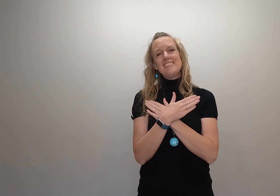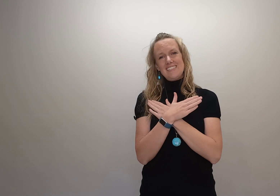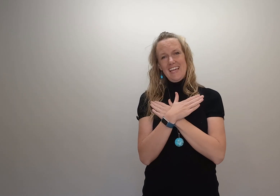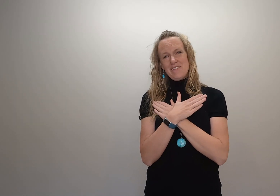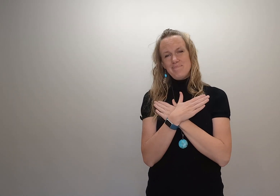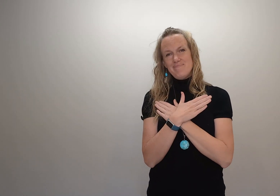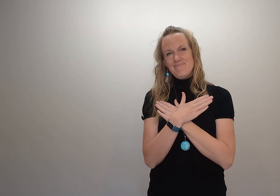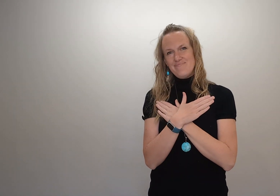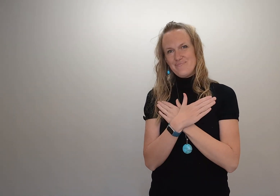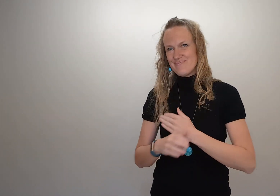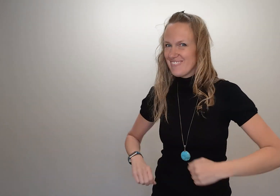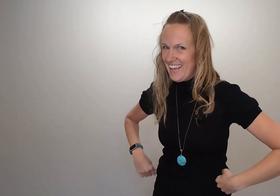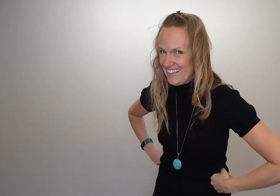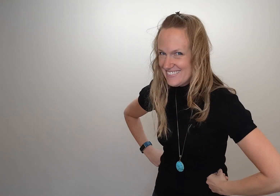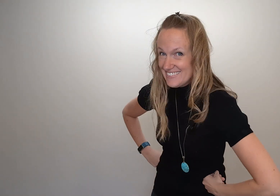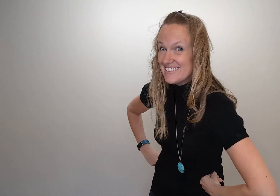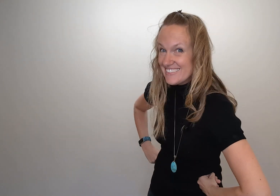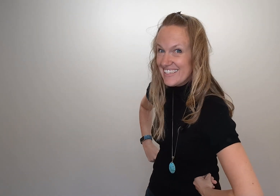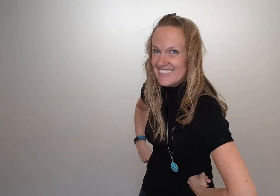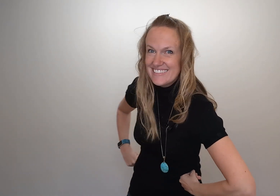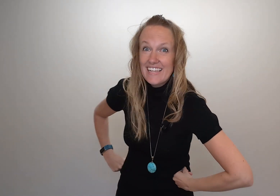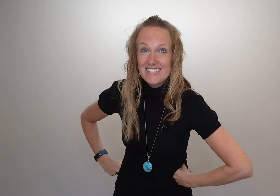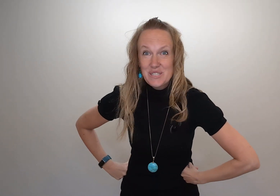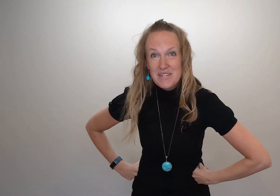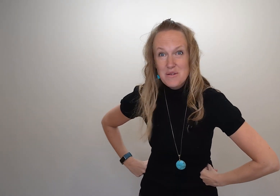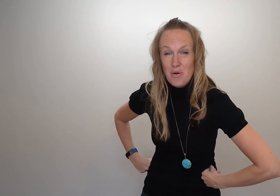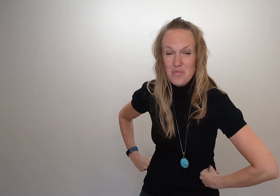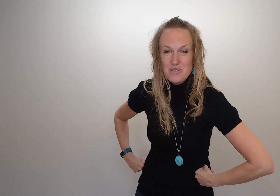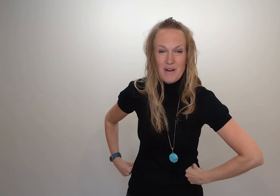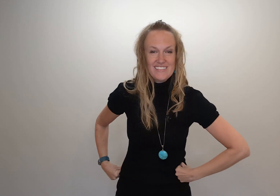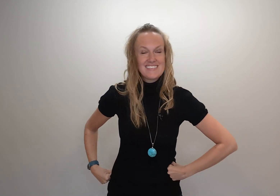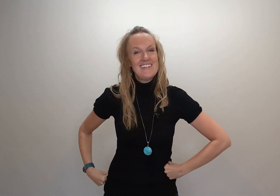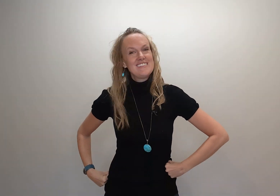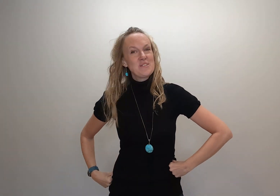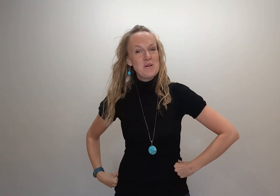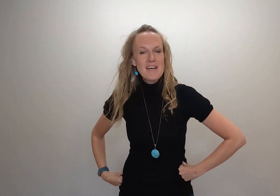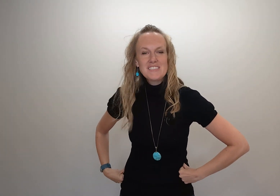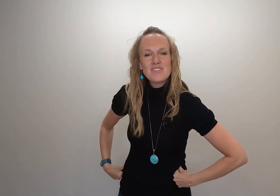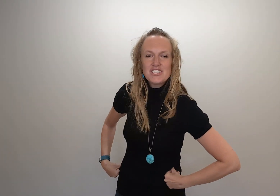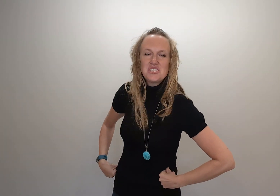stay. Okay, just like yesterday, let's try to do both those parts. So going back to verse